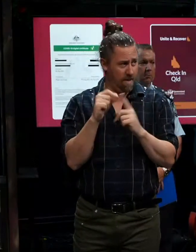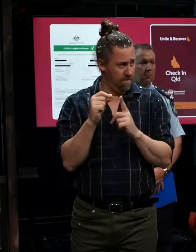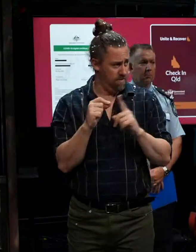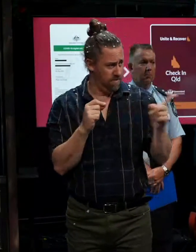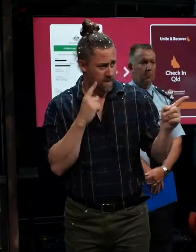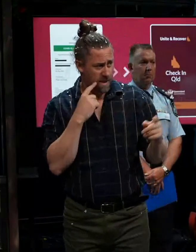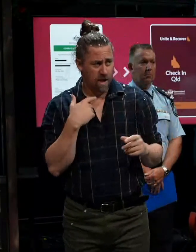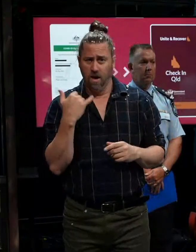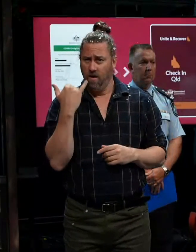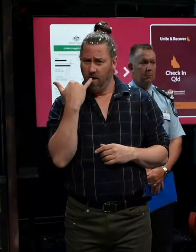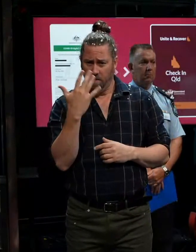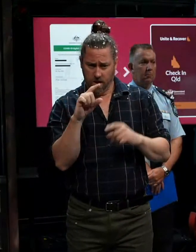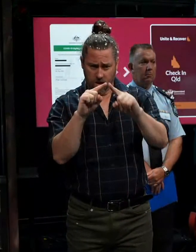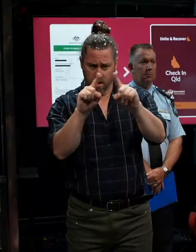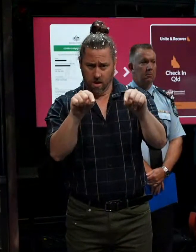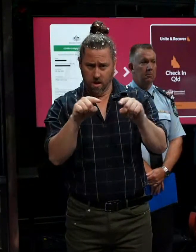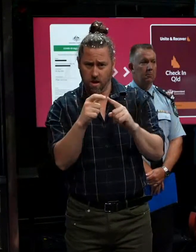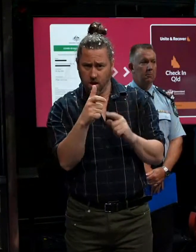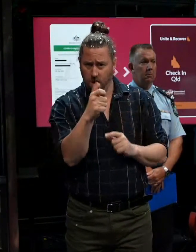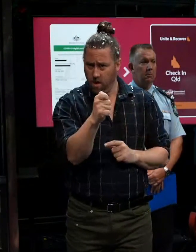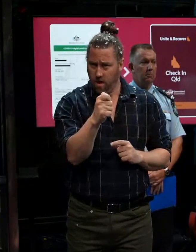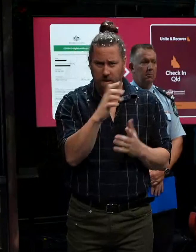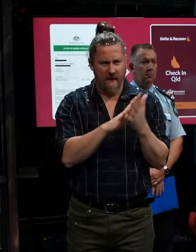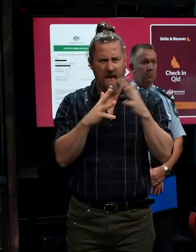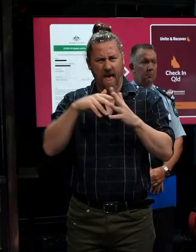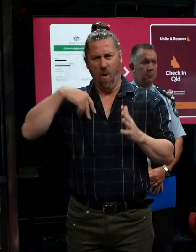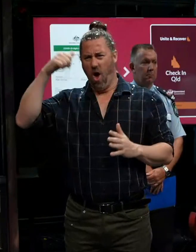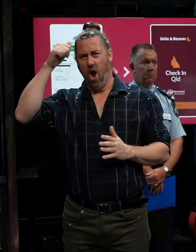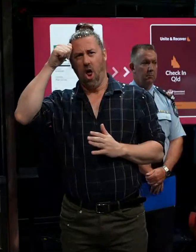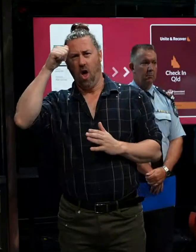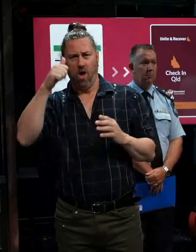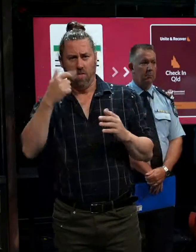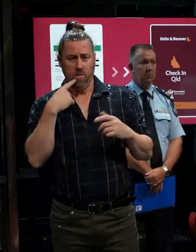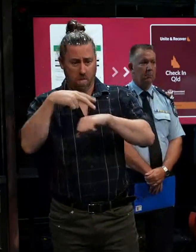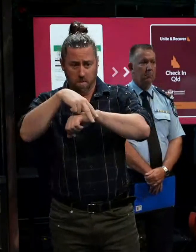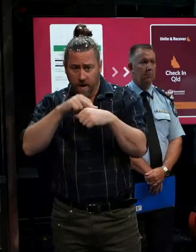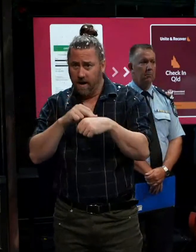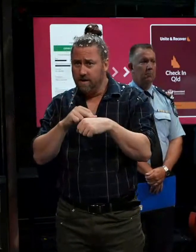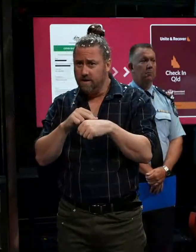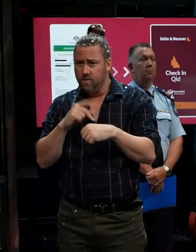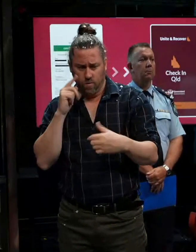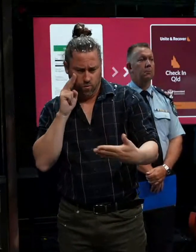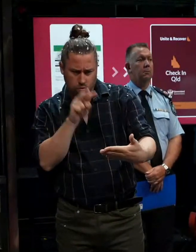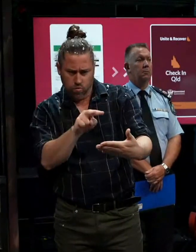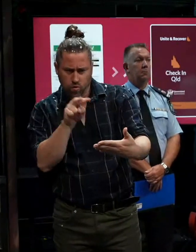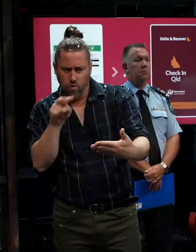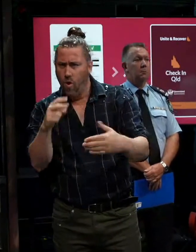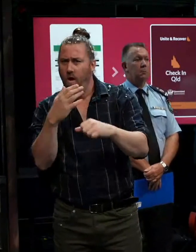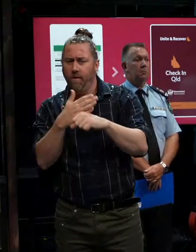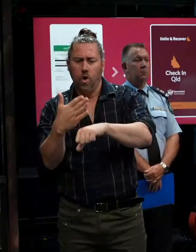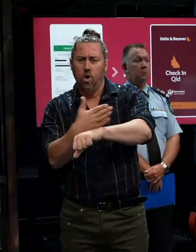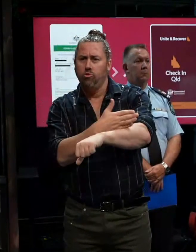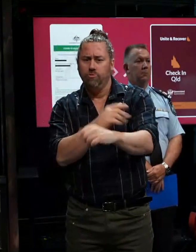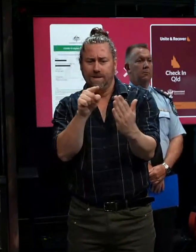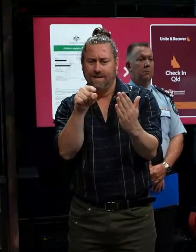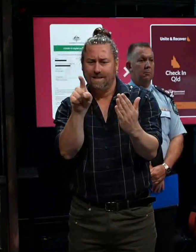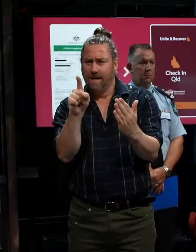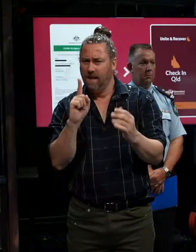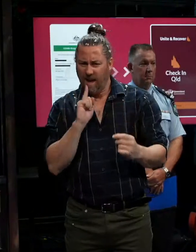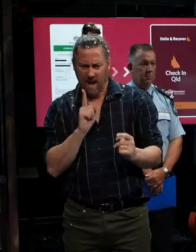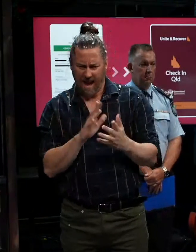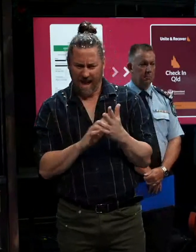with the barcode and it picks up that you're vaccinated, or are we going to have police or staff at venues checking for the green tick?